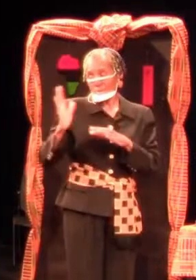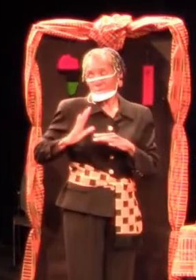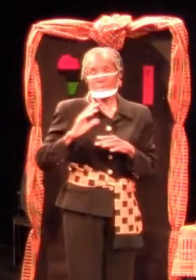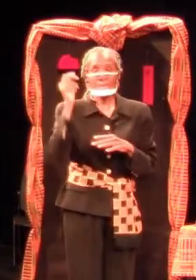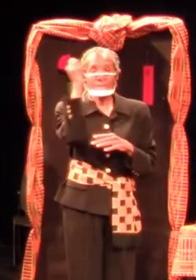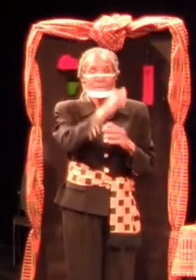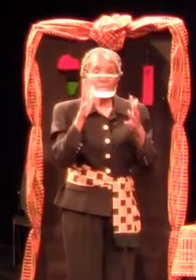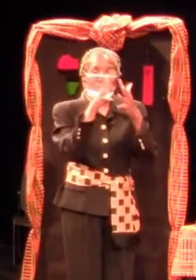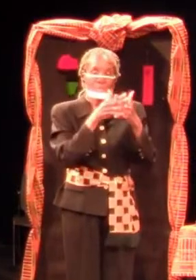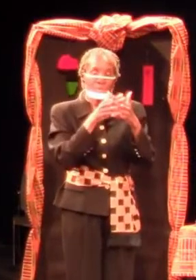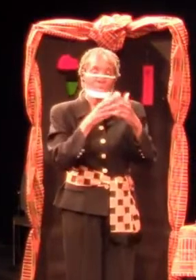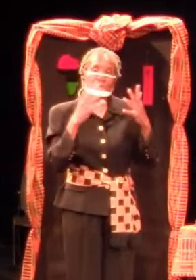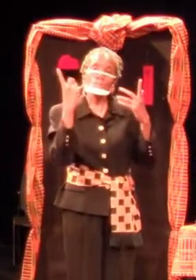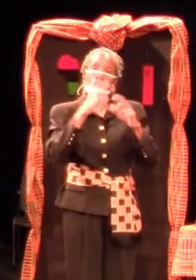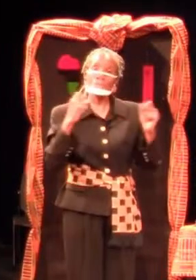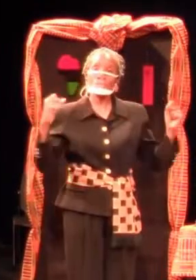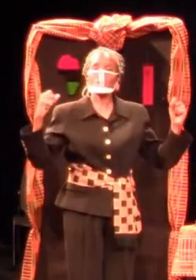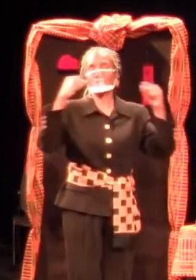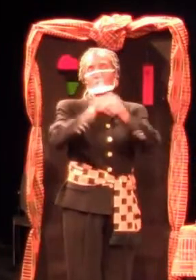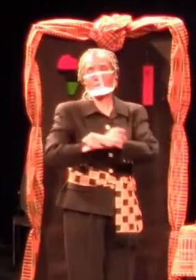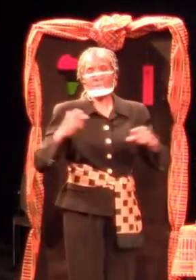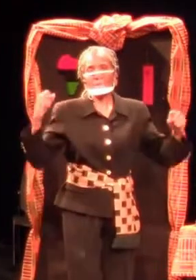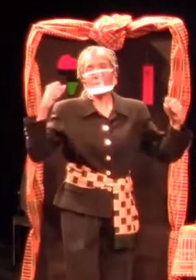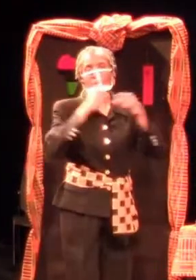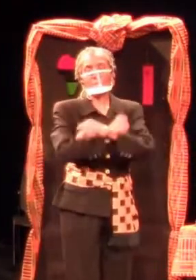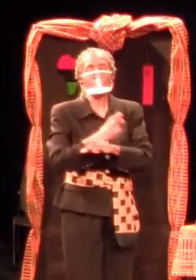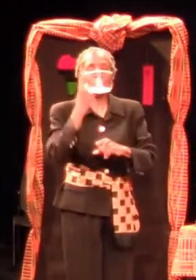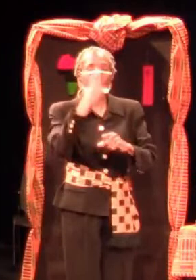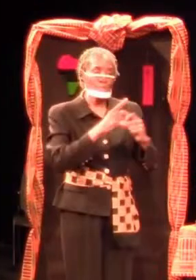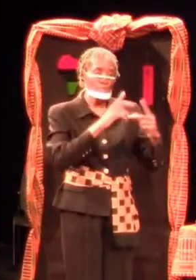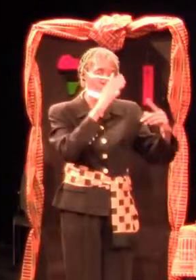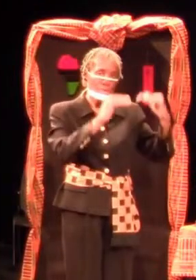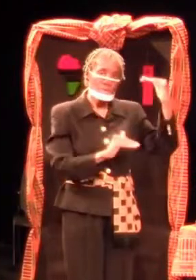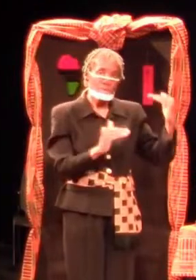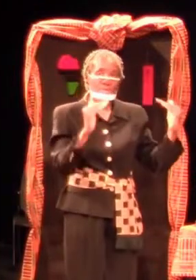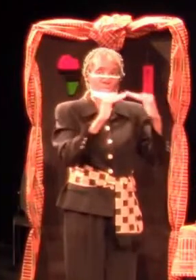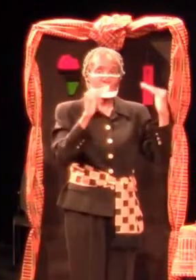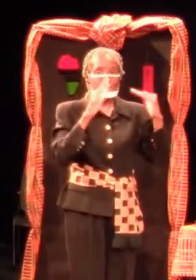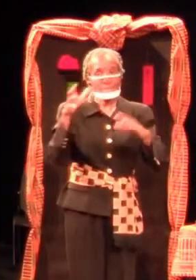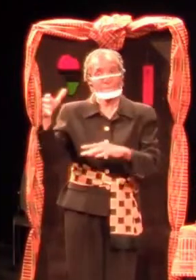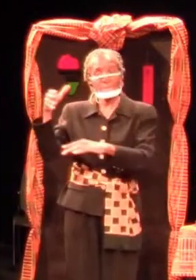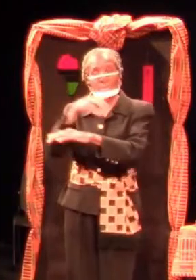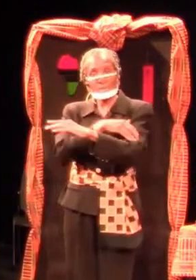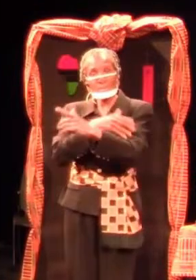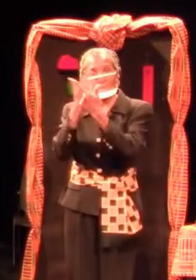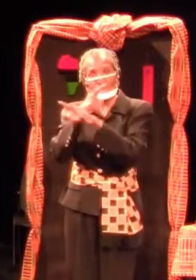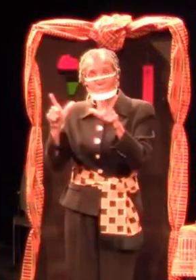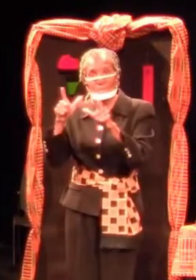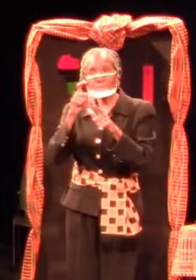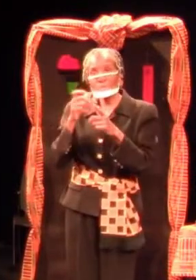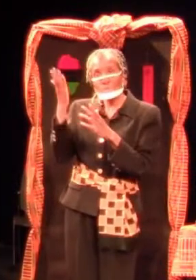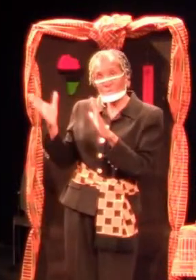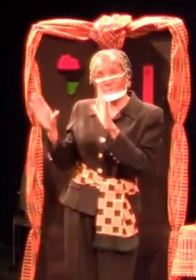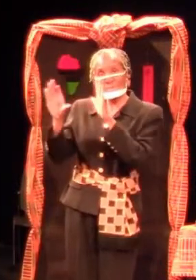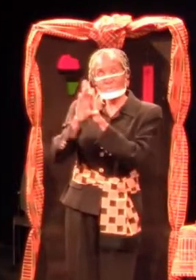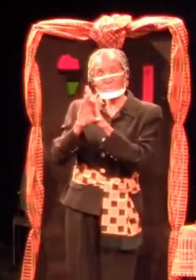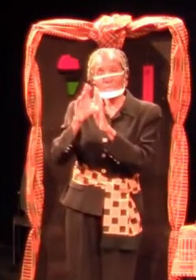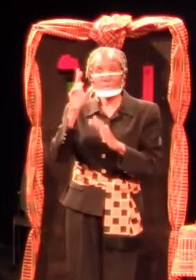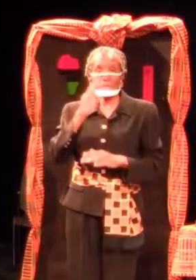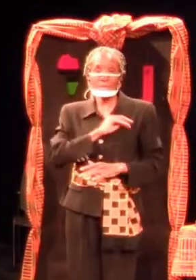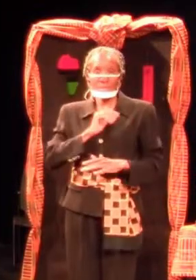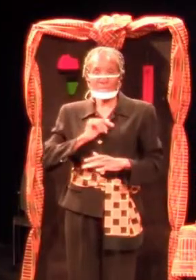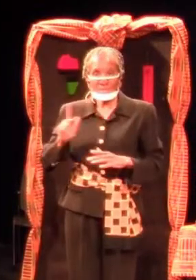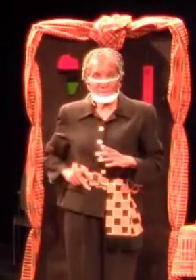African American struggles for justice, power, and liberation. Here we have a picture of Dr. King with